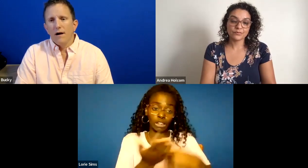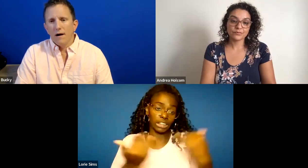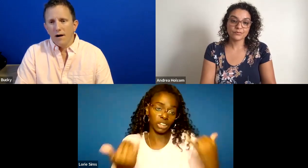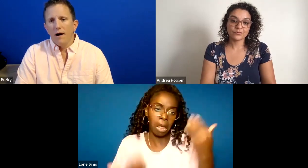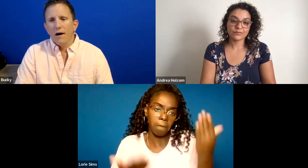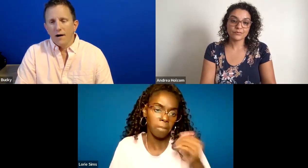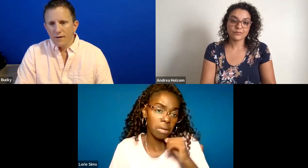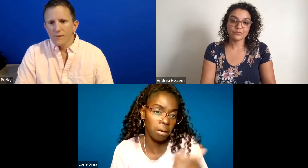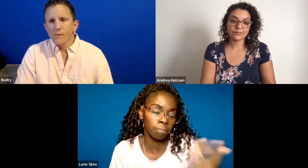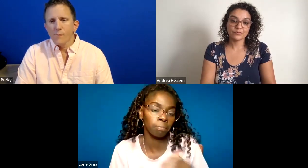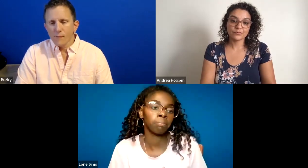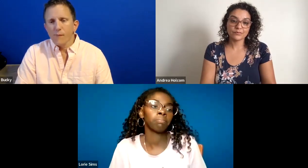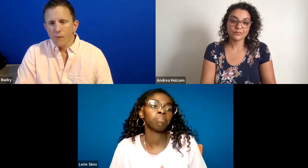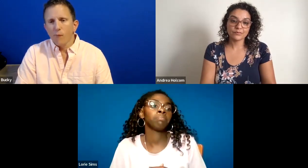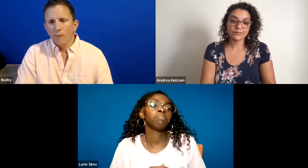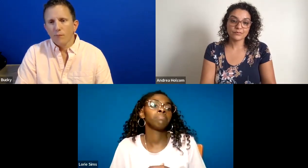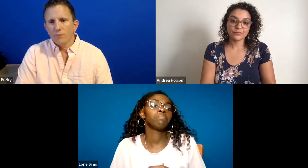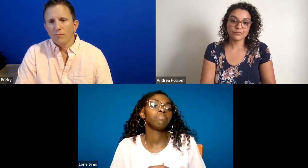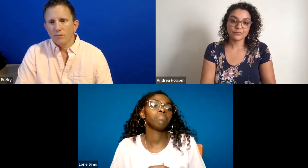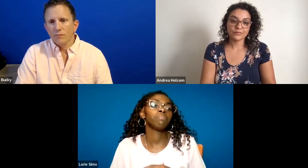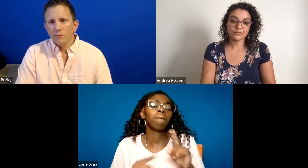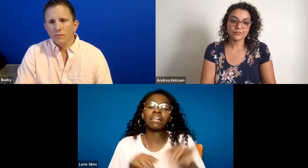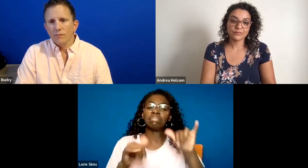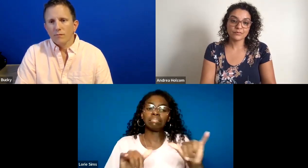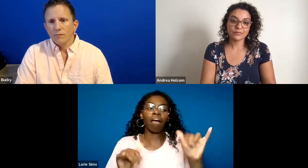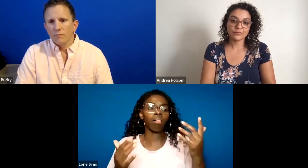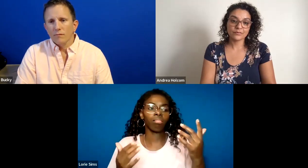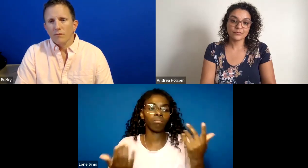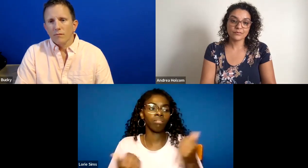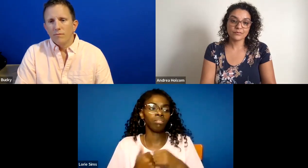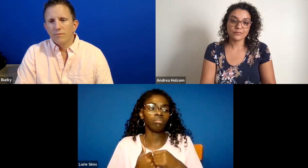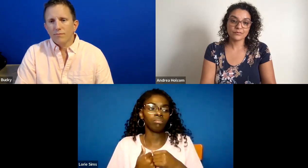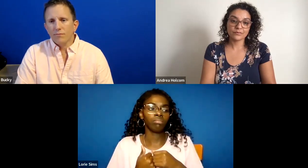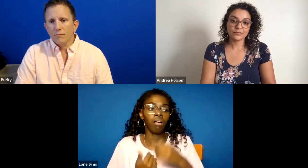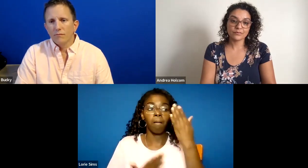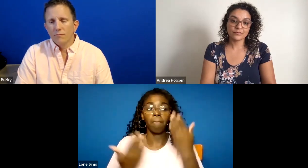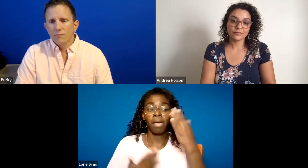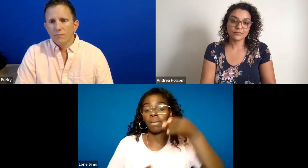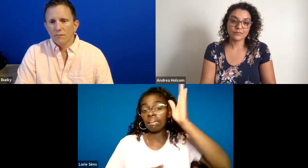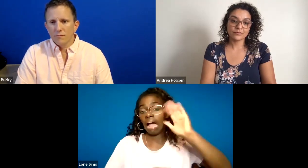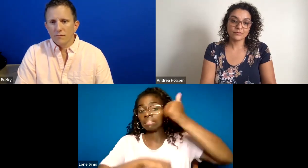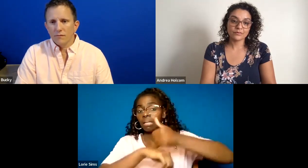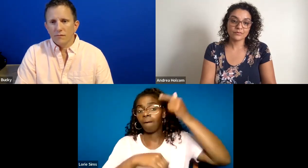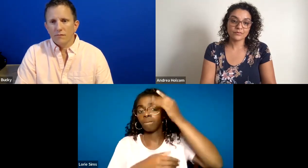perhaps I wouldn't have even have had this conversation with you. I wouldn't have felt this way.